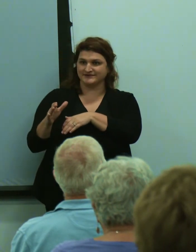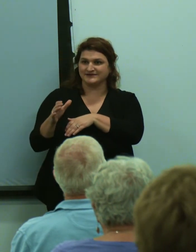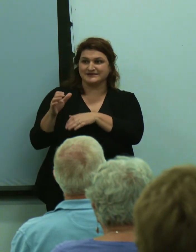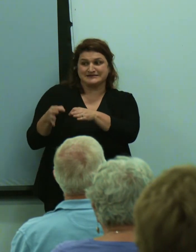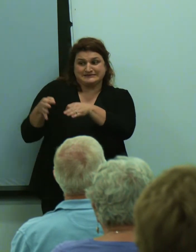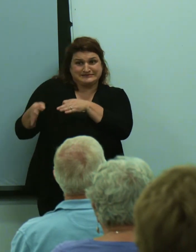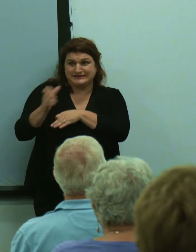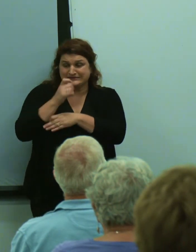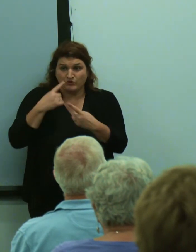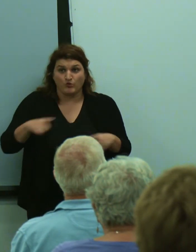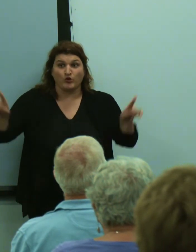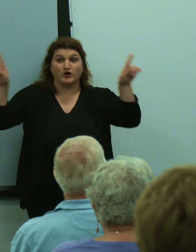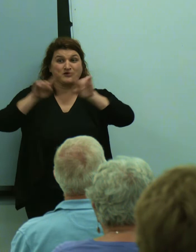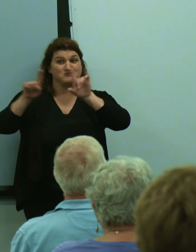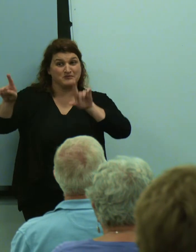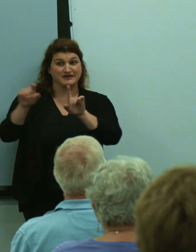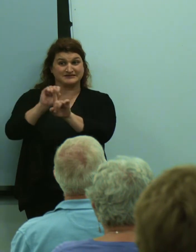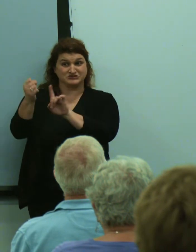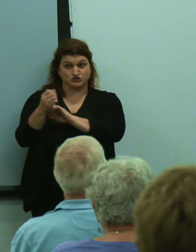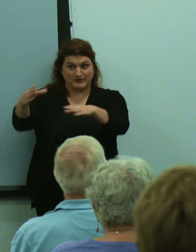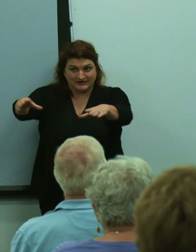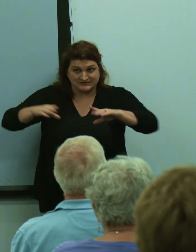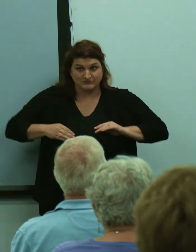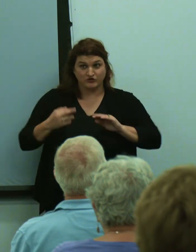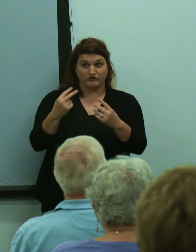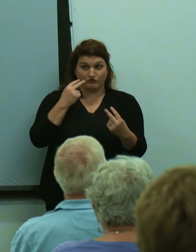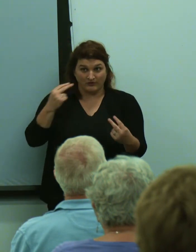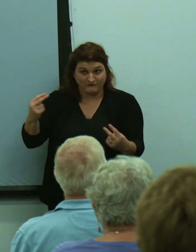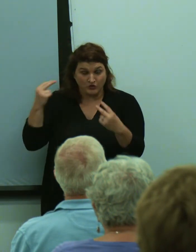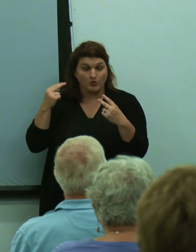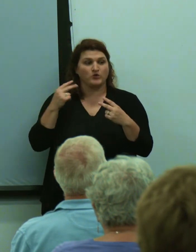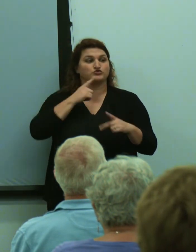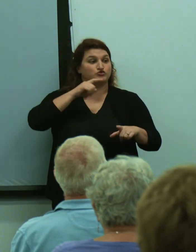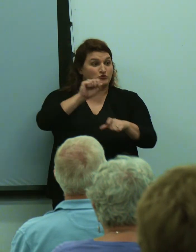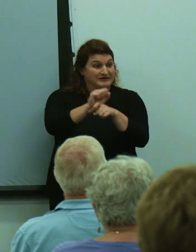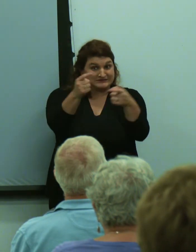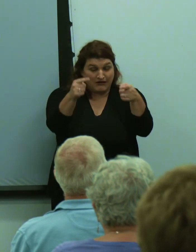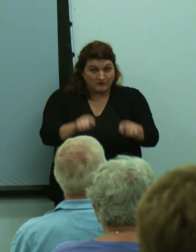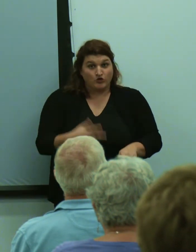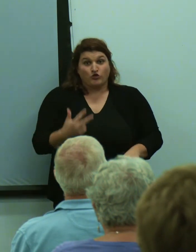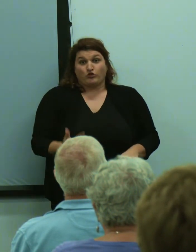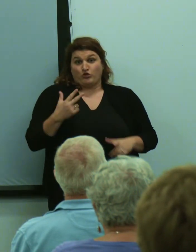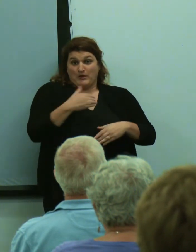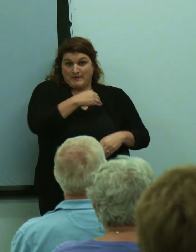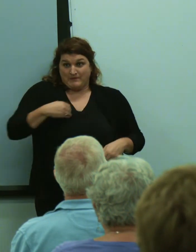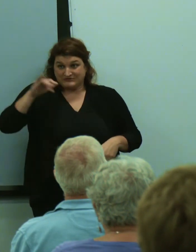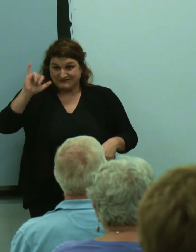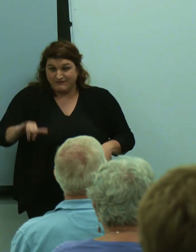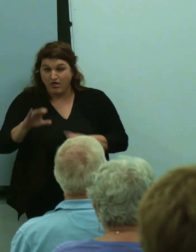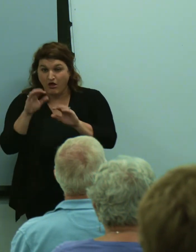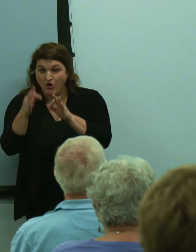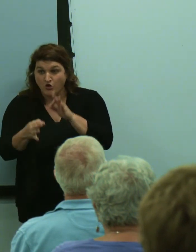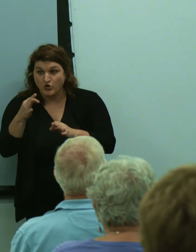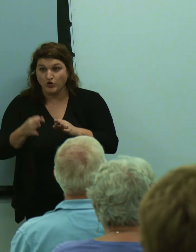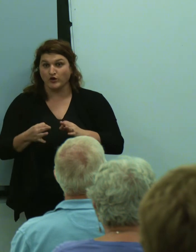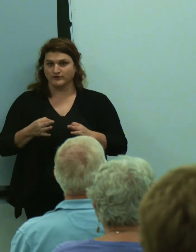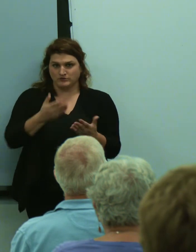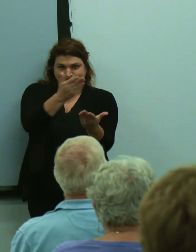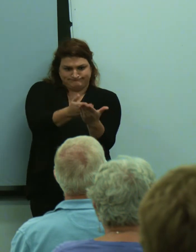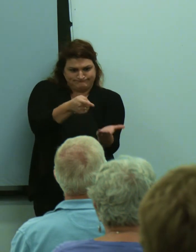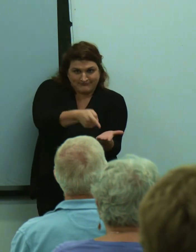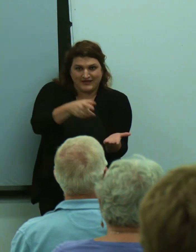but the case was still accepted for review. And in fact, 3 members of that court are on record as supporting that